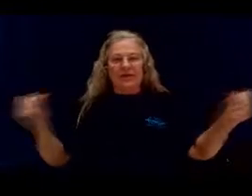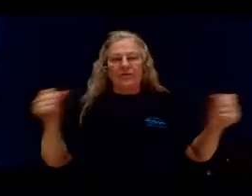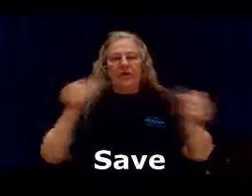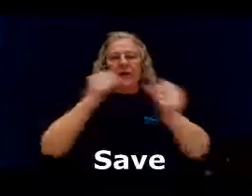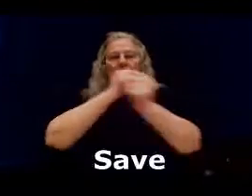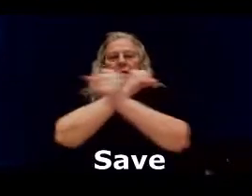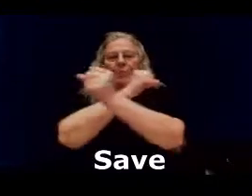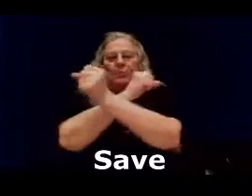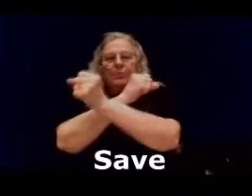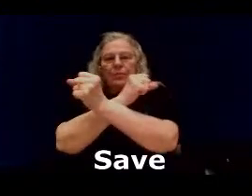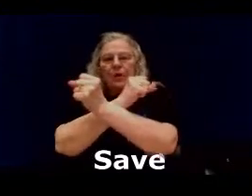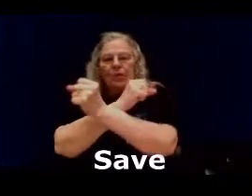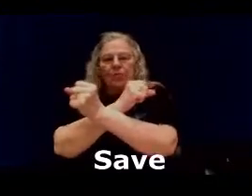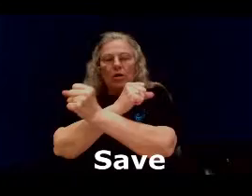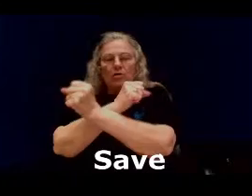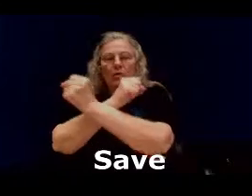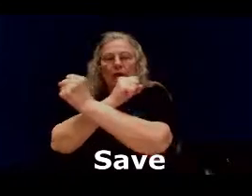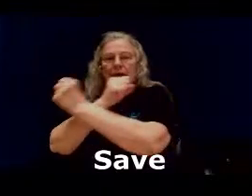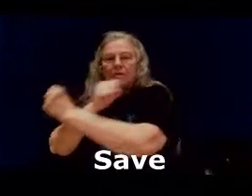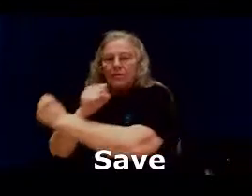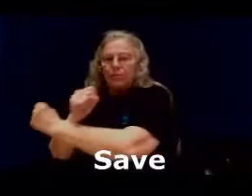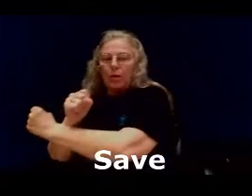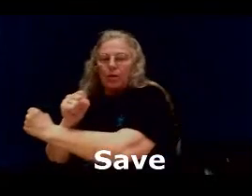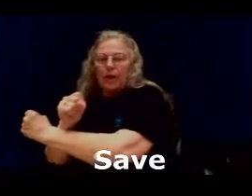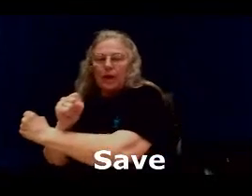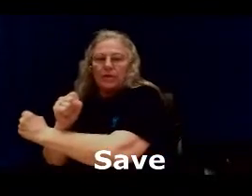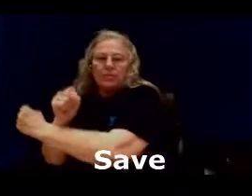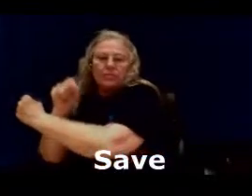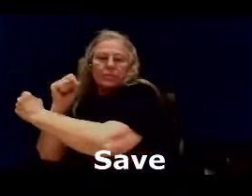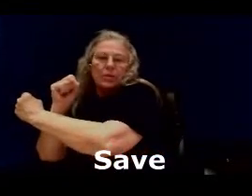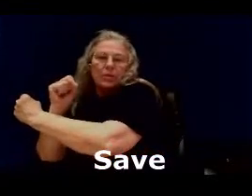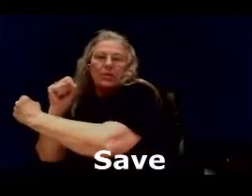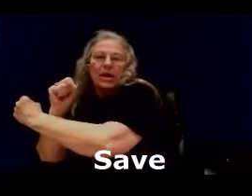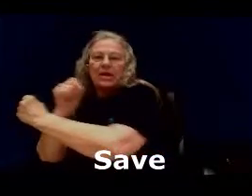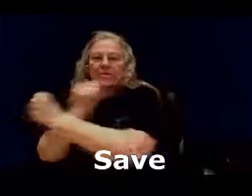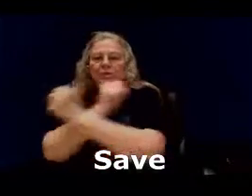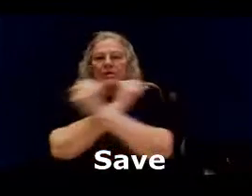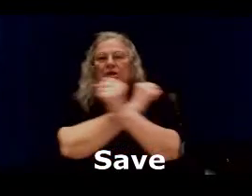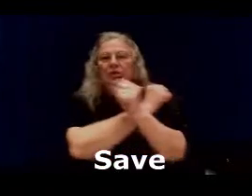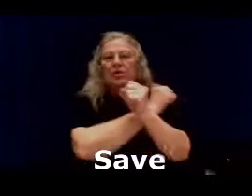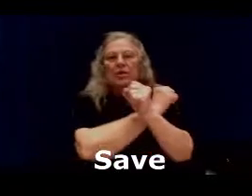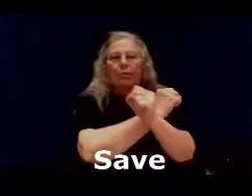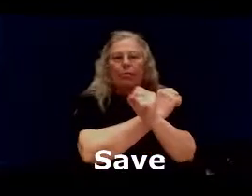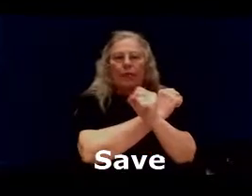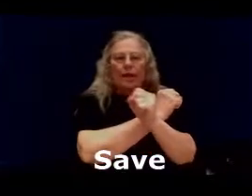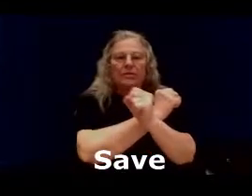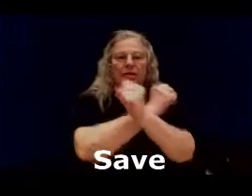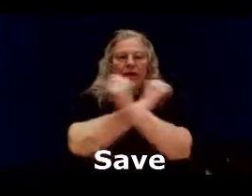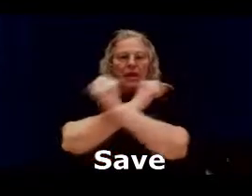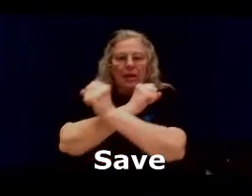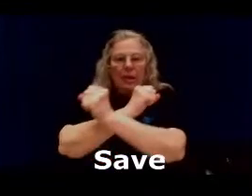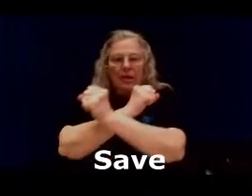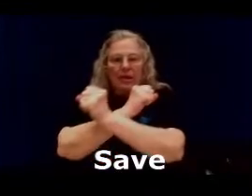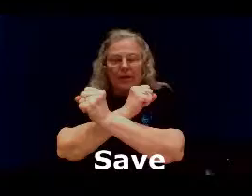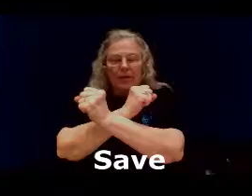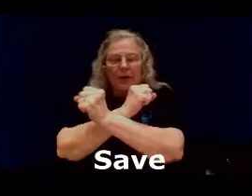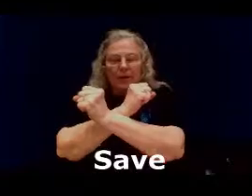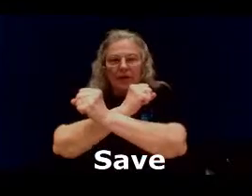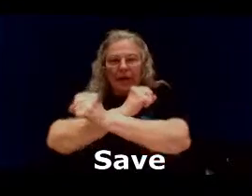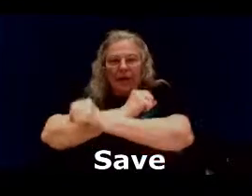Saved. Cross your hands both in the S position in both hands, like they're bound, and